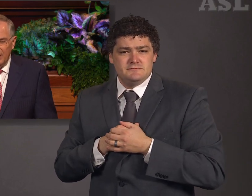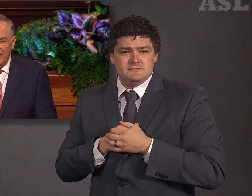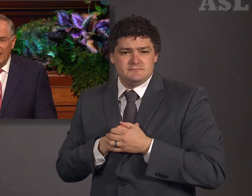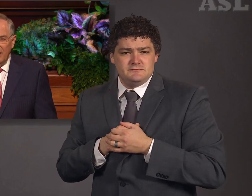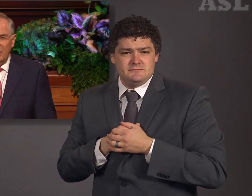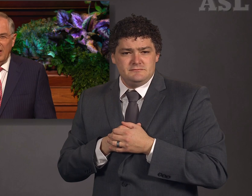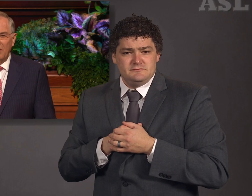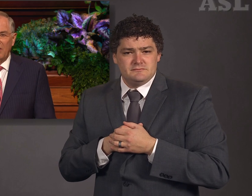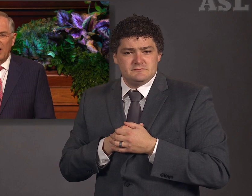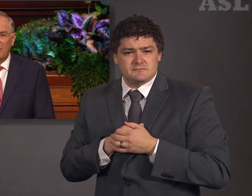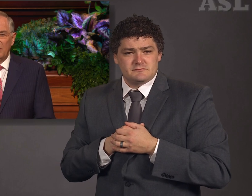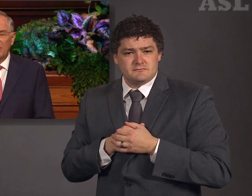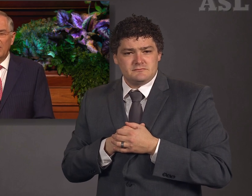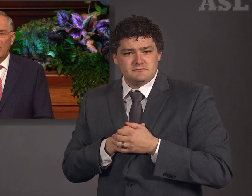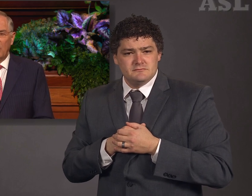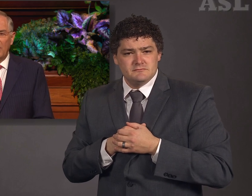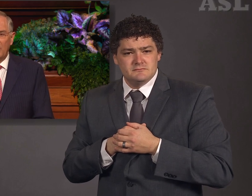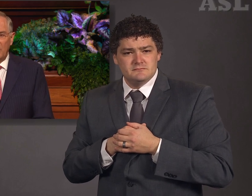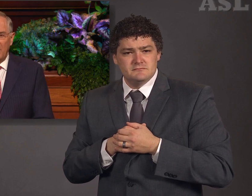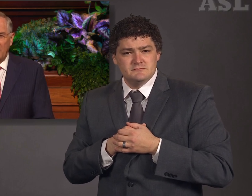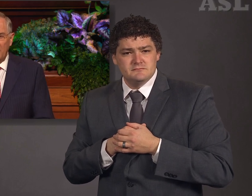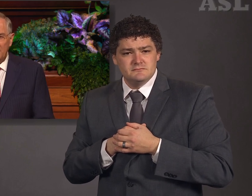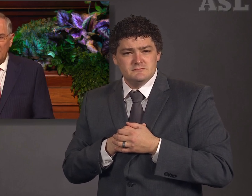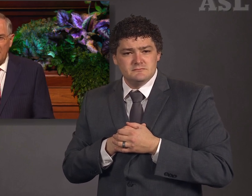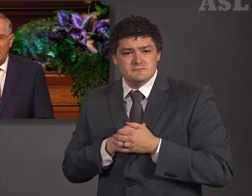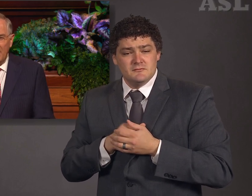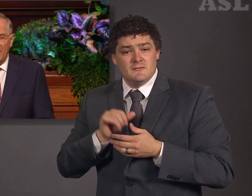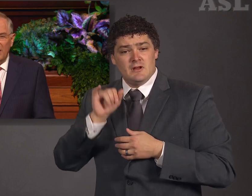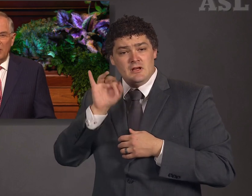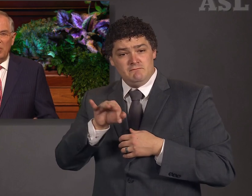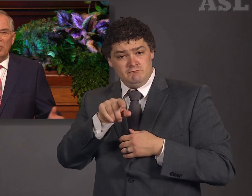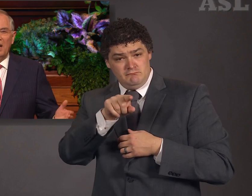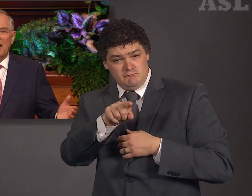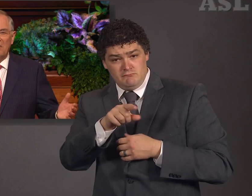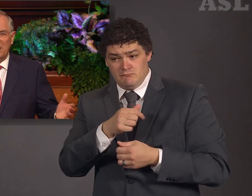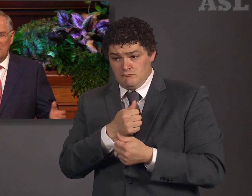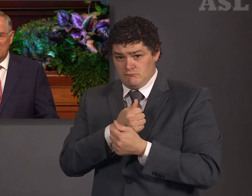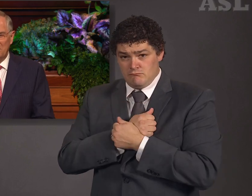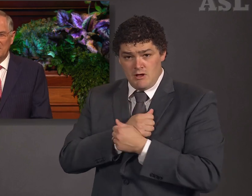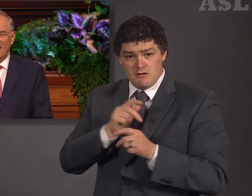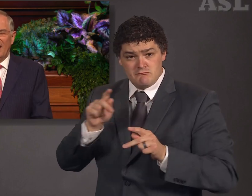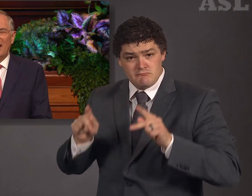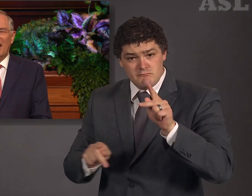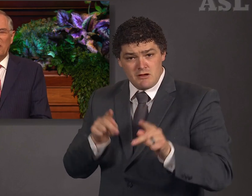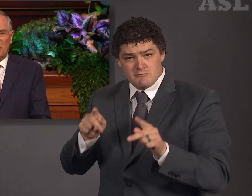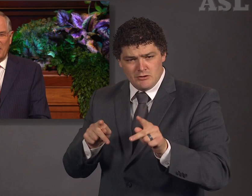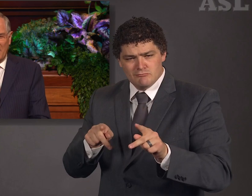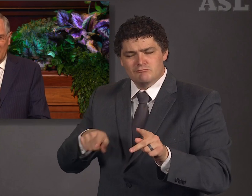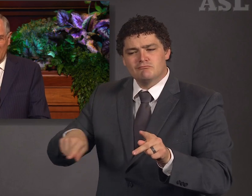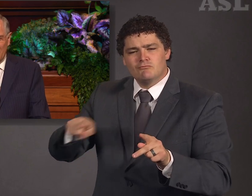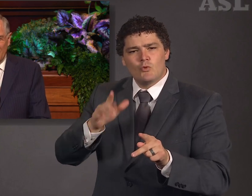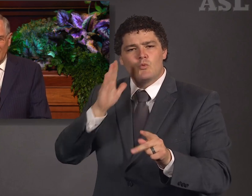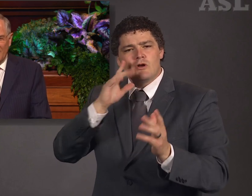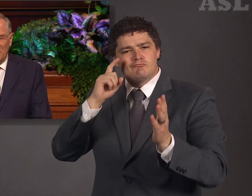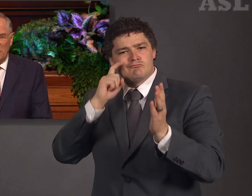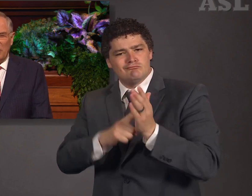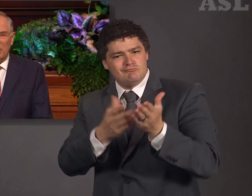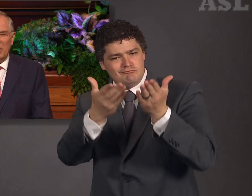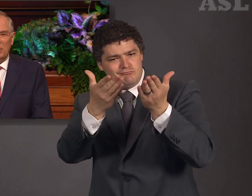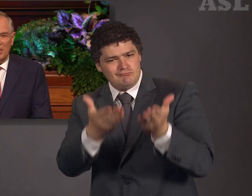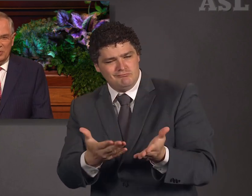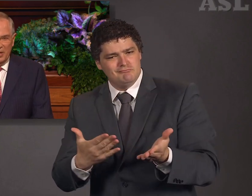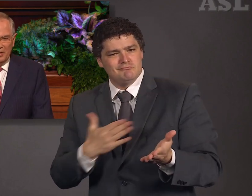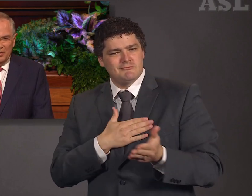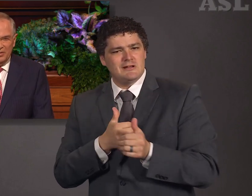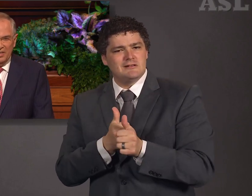disciples, if ye have love one to another." May we love him and love one another. May we